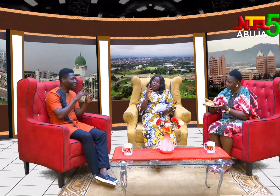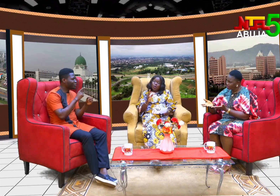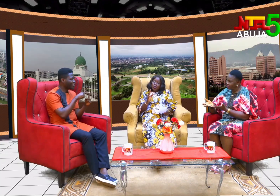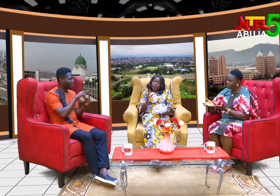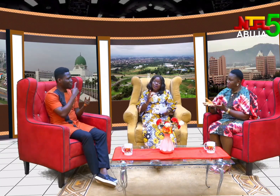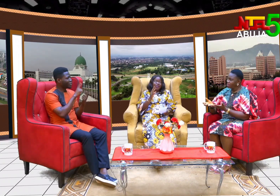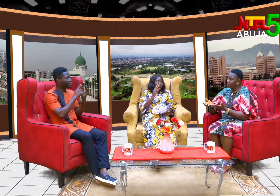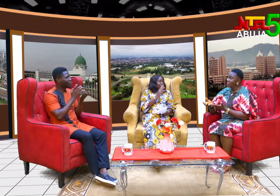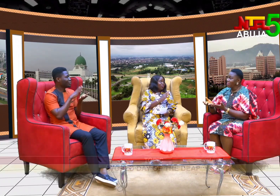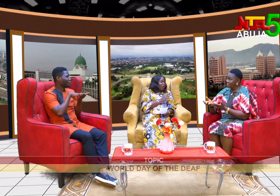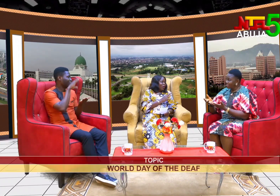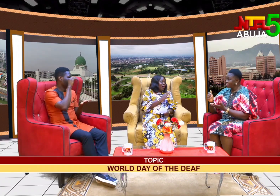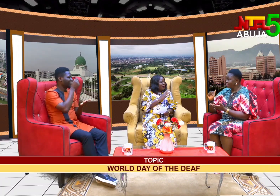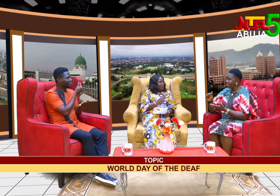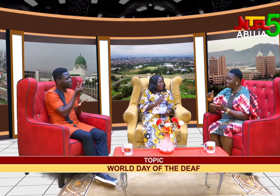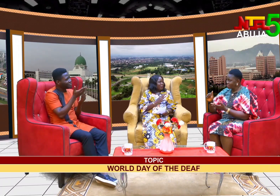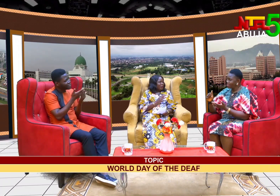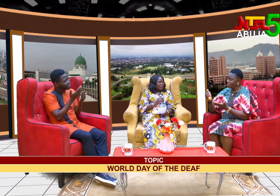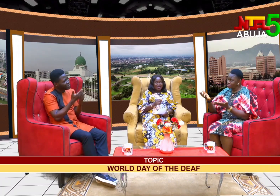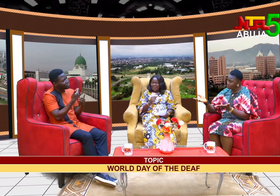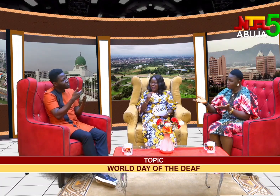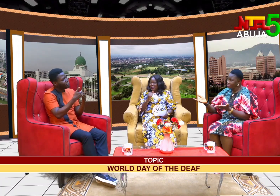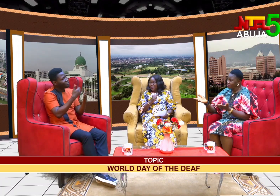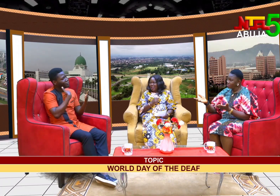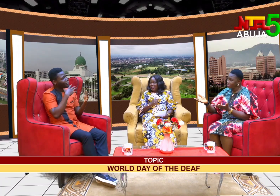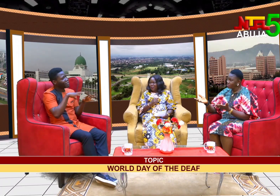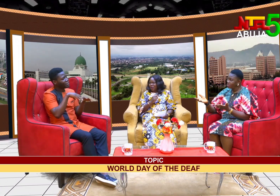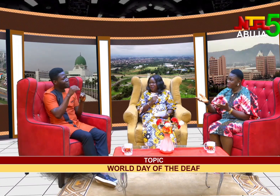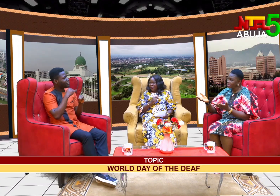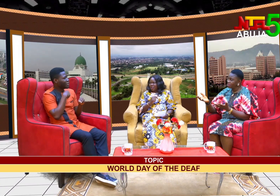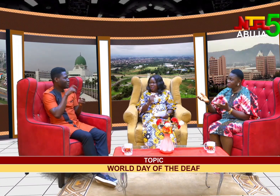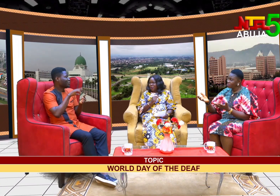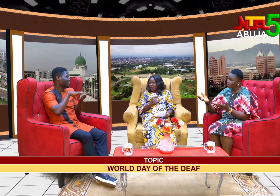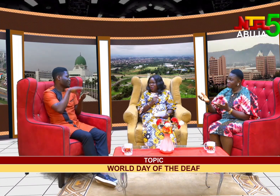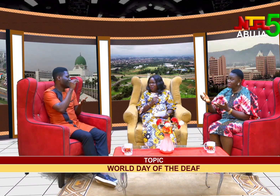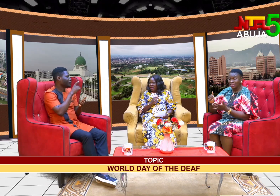simple one, before let's go to this. So I should learn one, just tell me one before I let